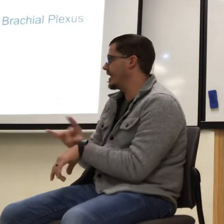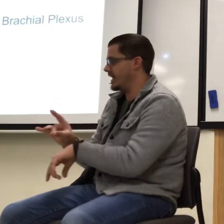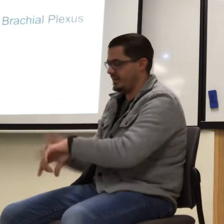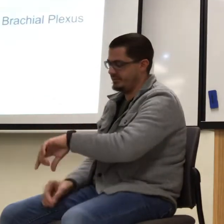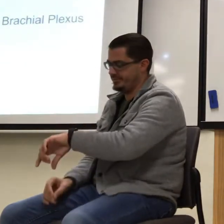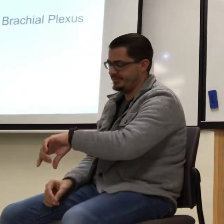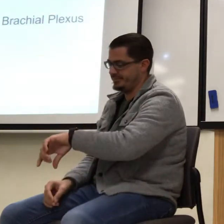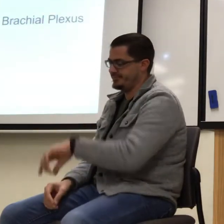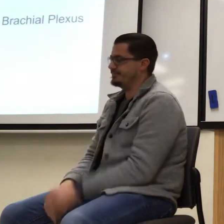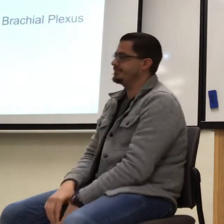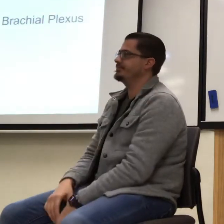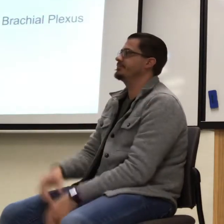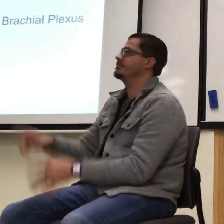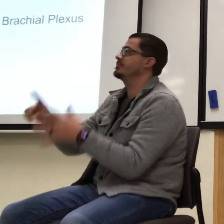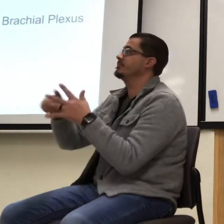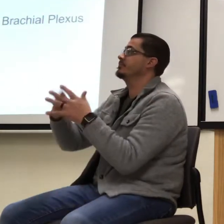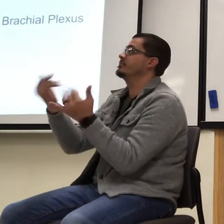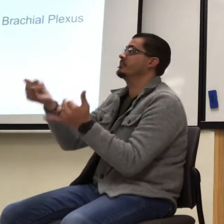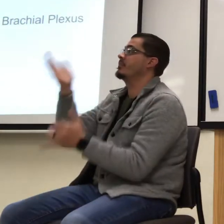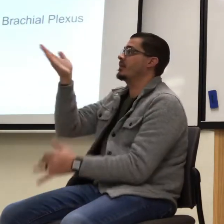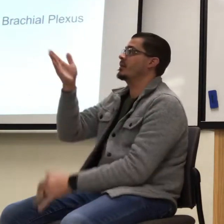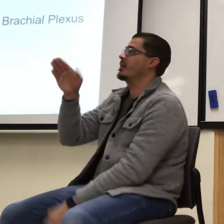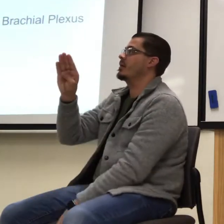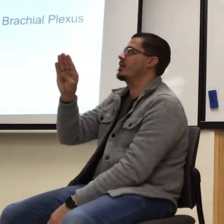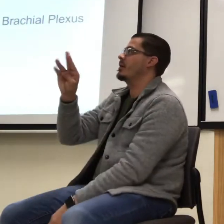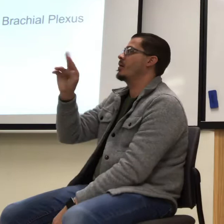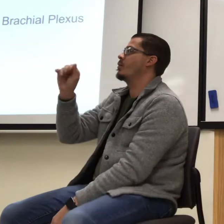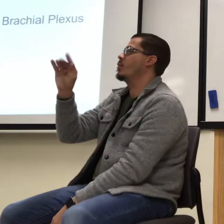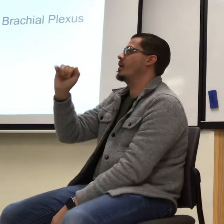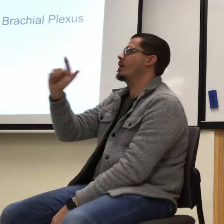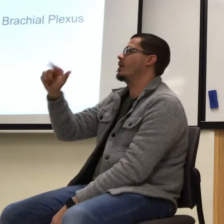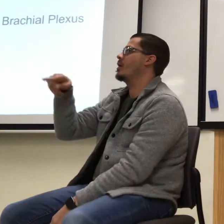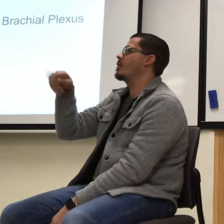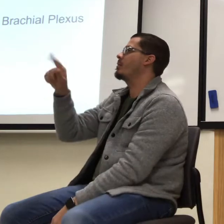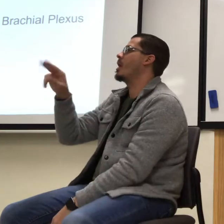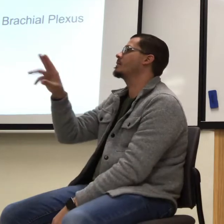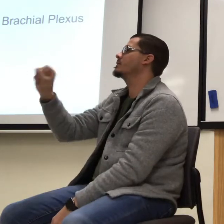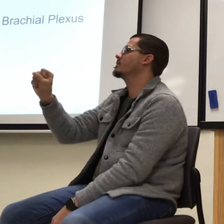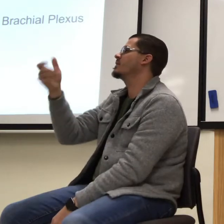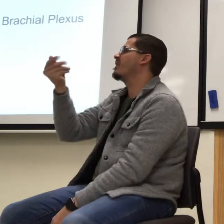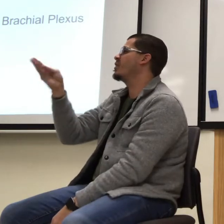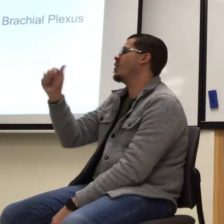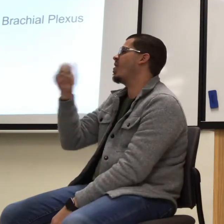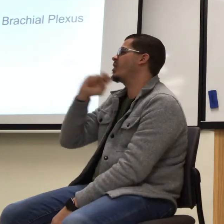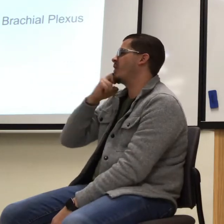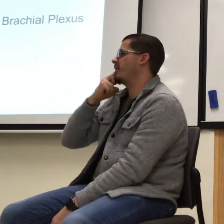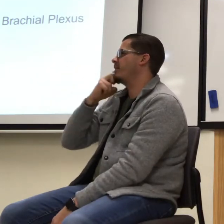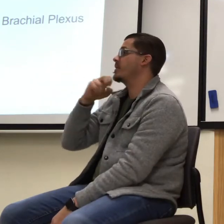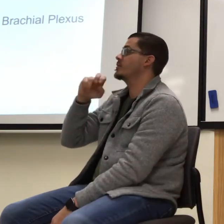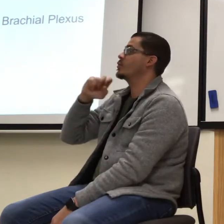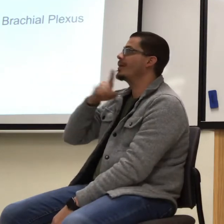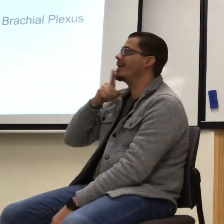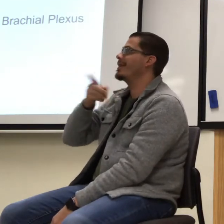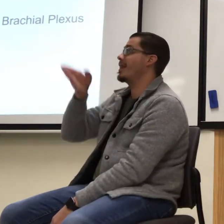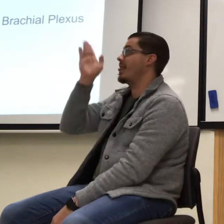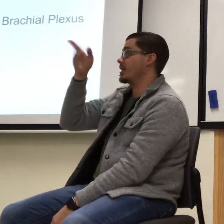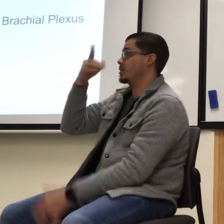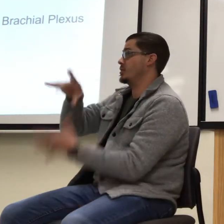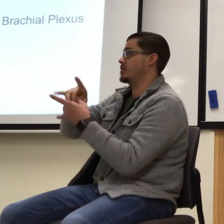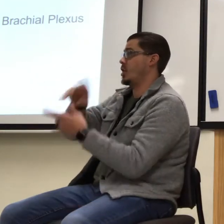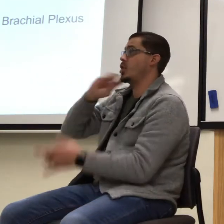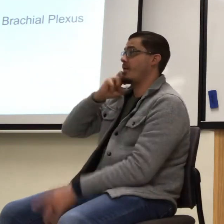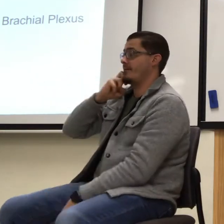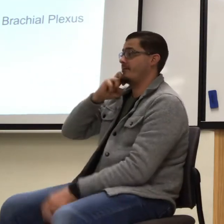All right, we'll get started. Today's a lecture on the brachial plexus and a few other nerves. Basically, it's the nerves lecture. We're going to learn